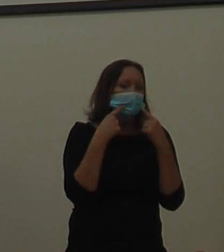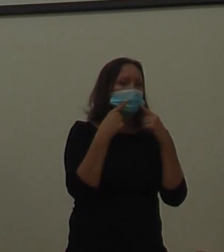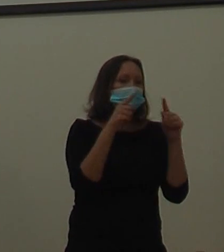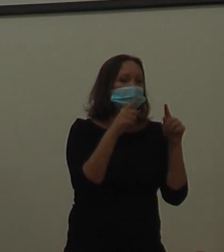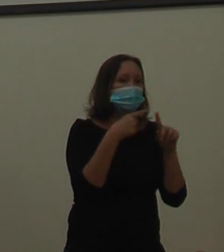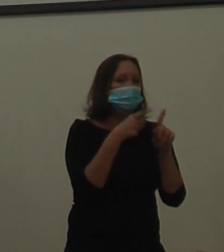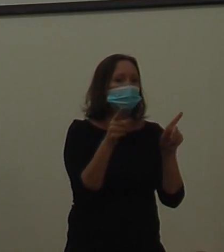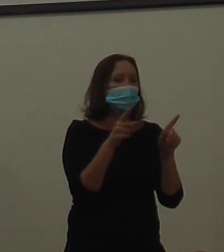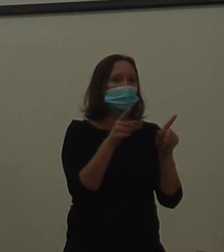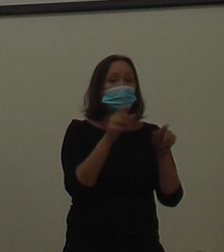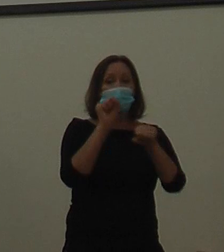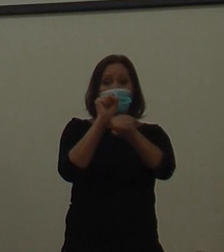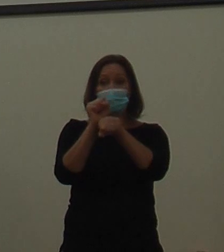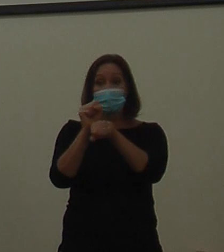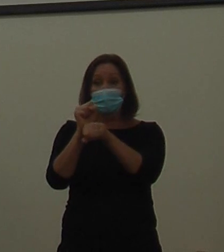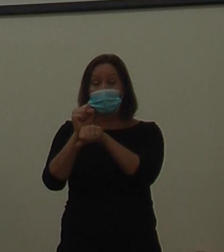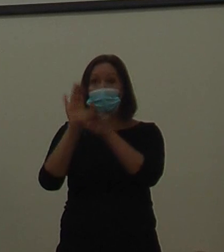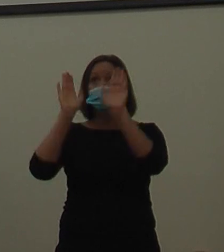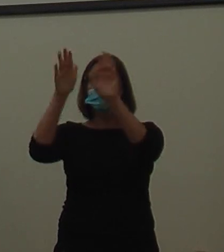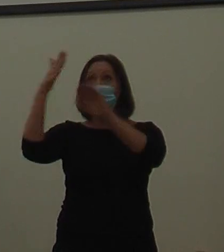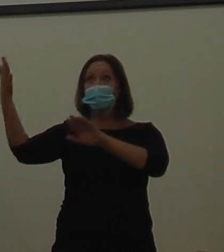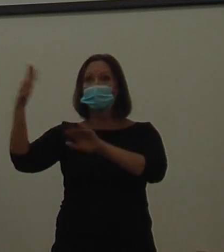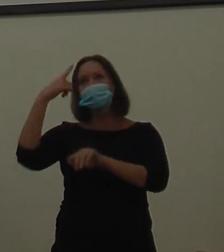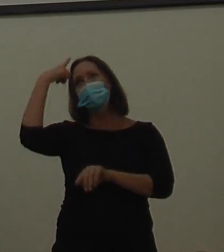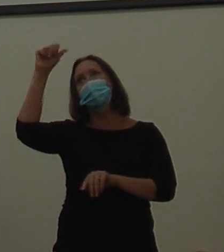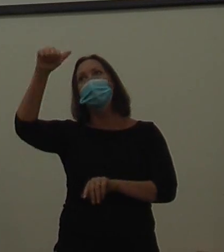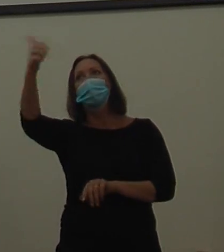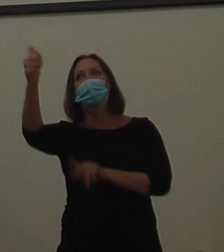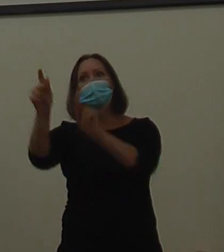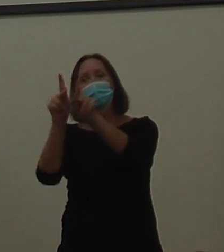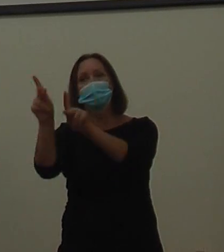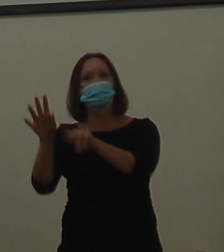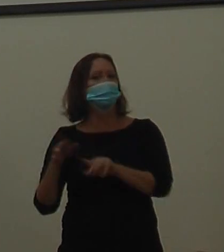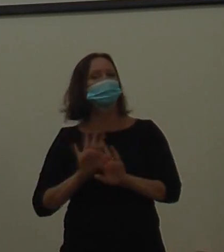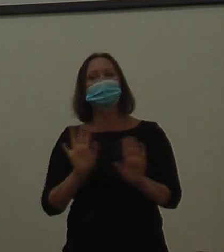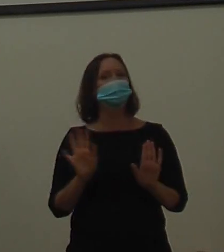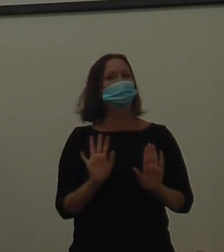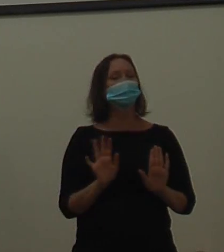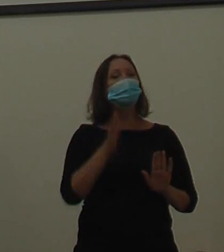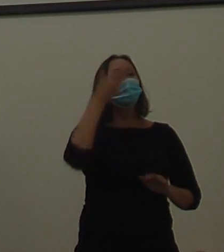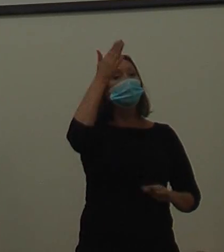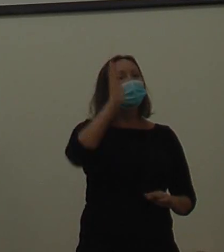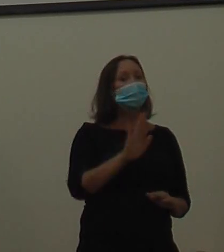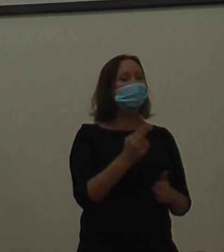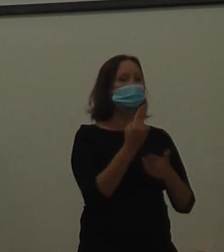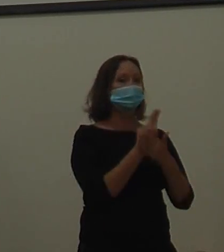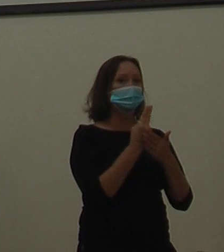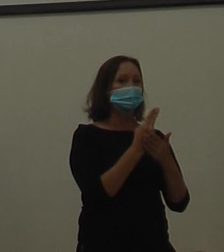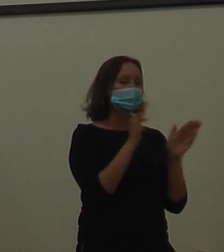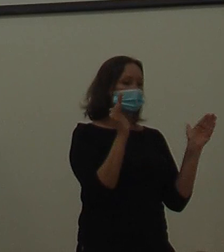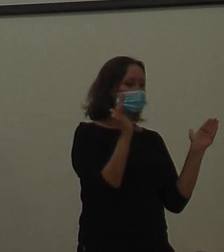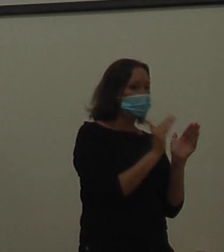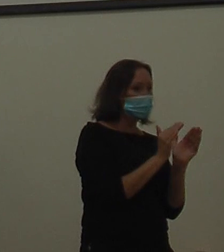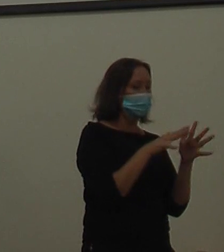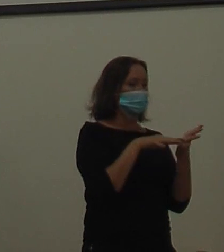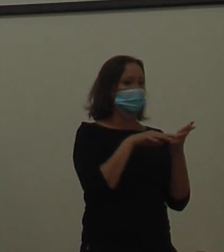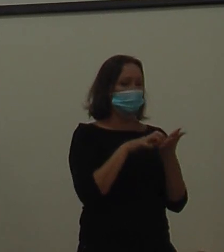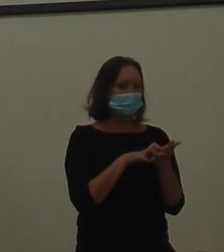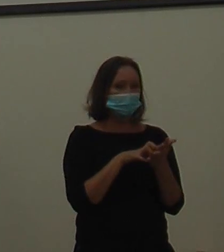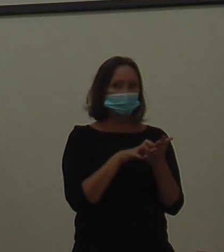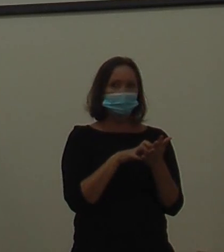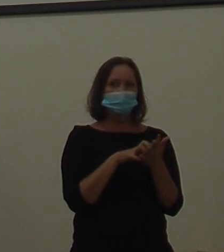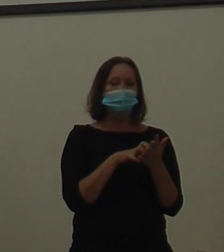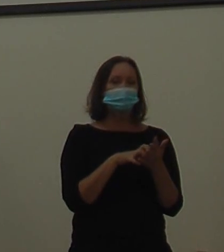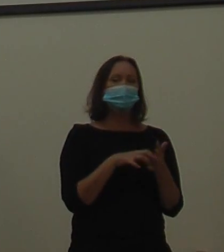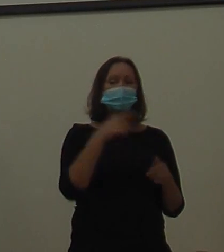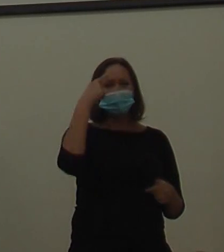God takes the slightest, the smallest, the weakest, and does great things to him. I think of Jesus whenever he